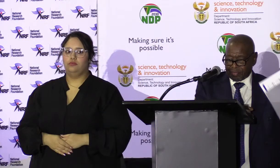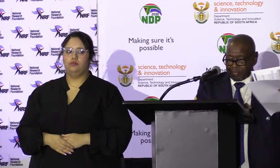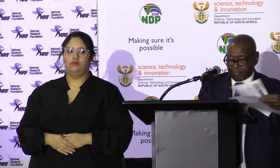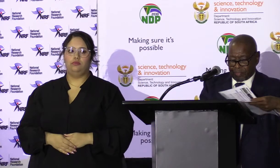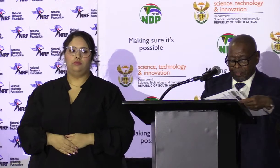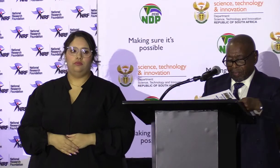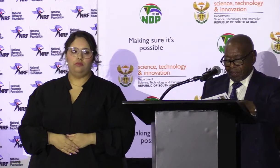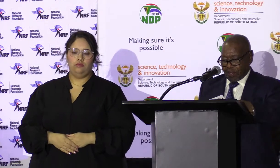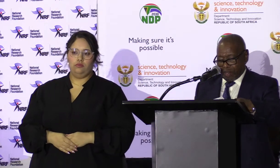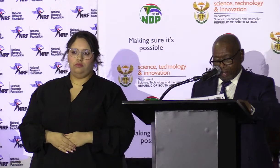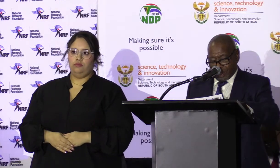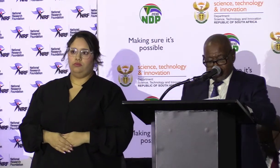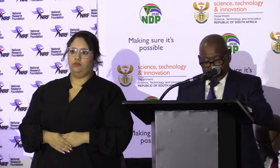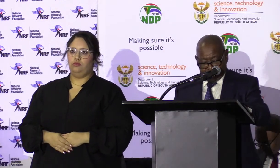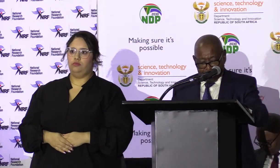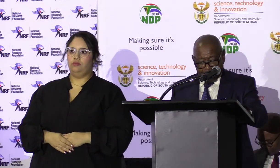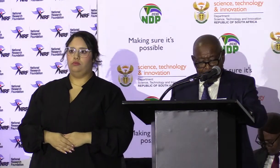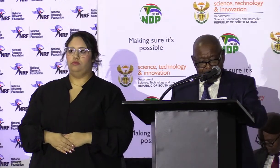Myself.